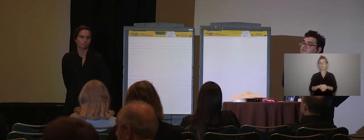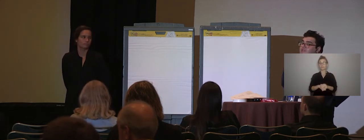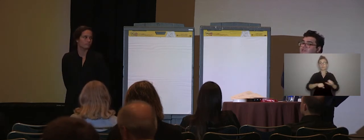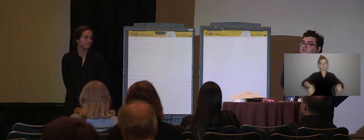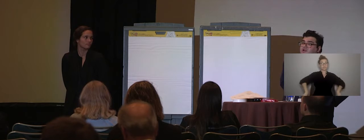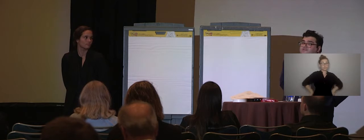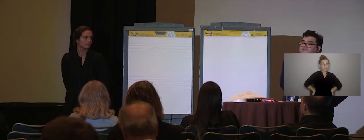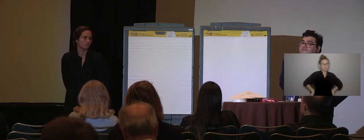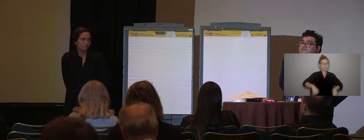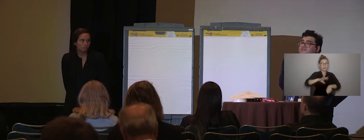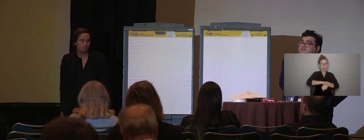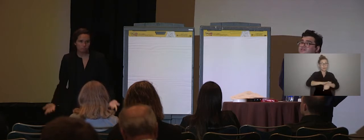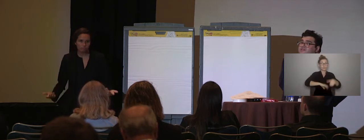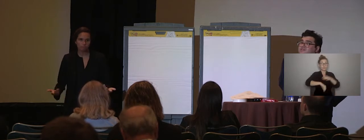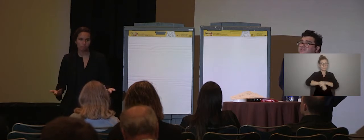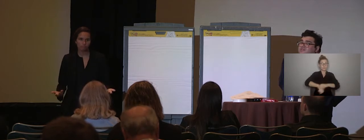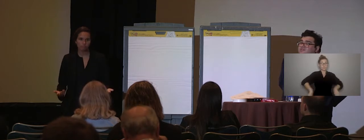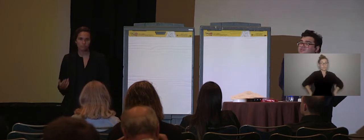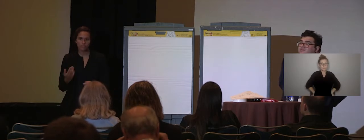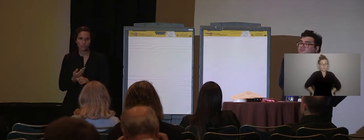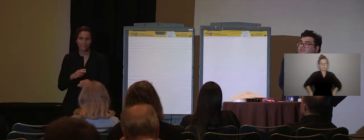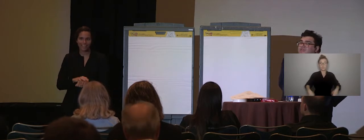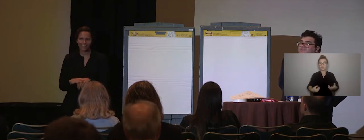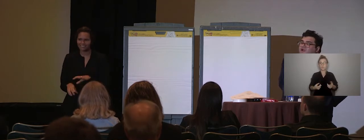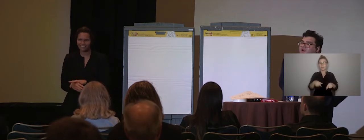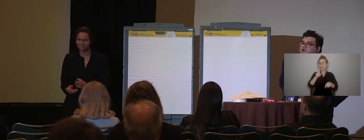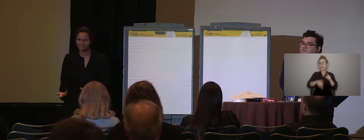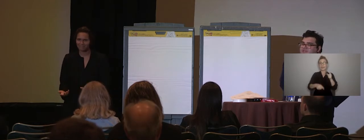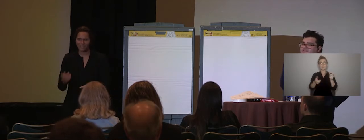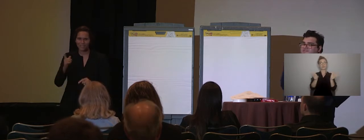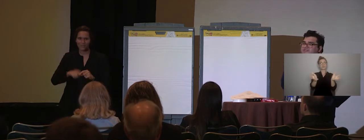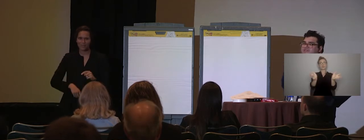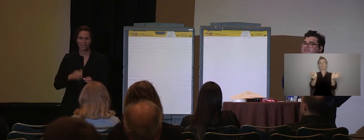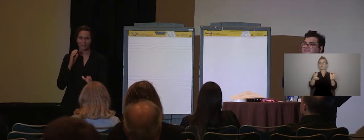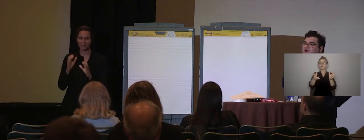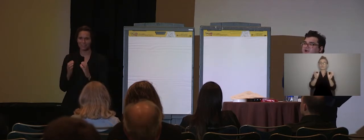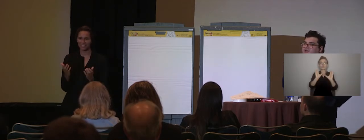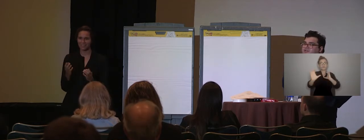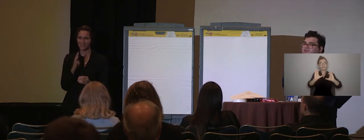and in handcuffs, you can't talk,